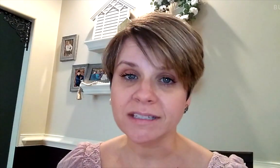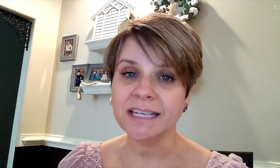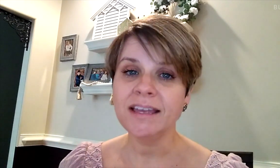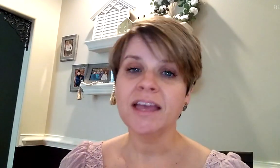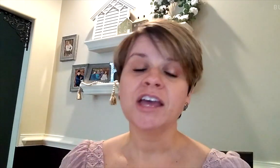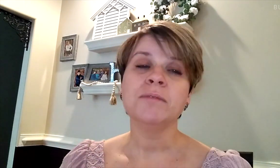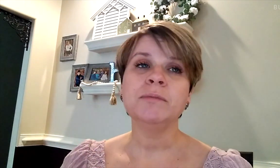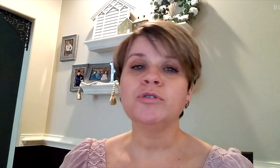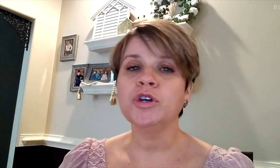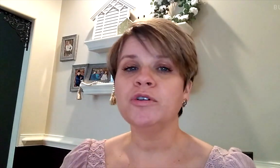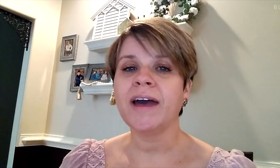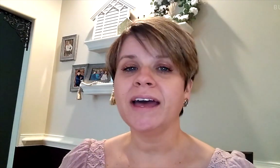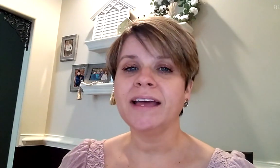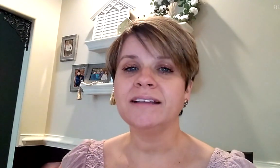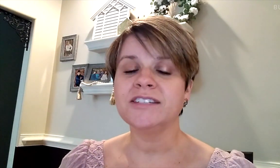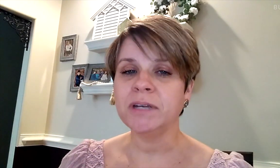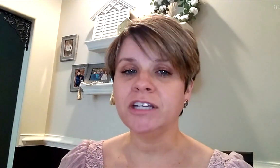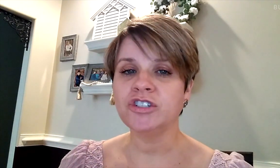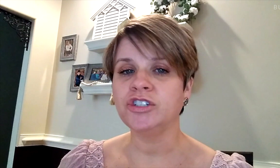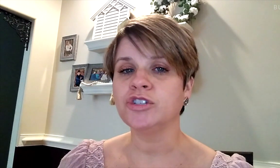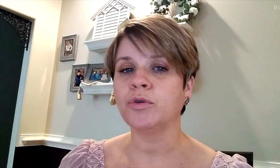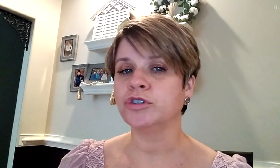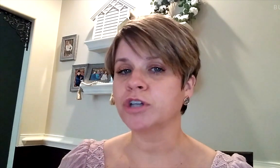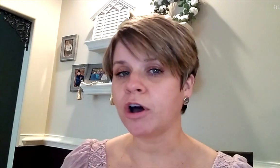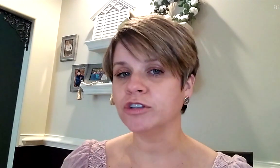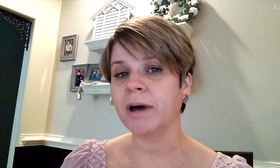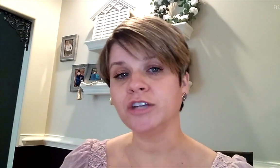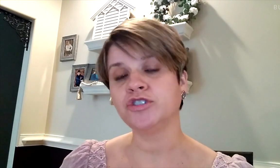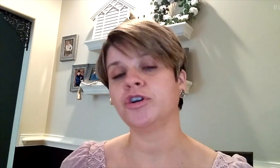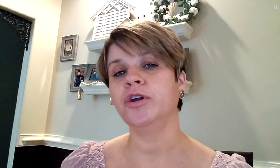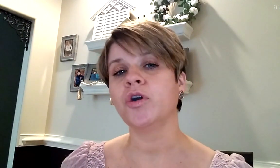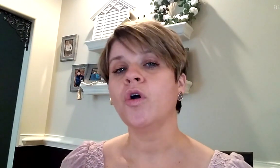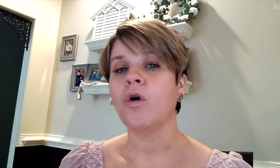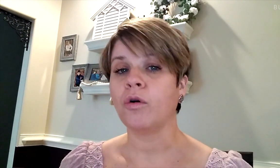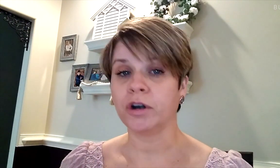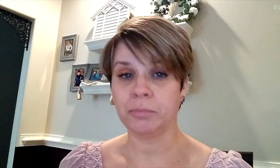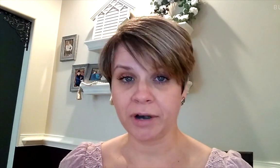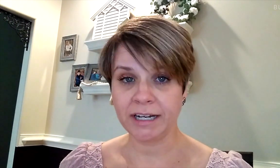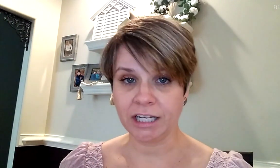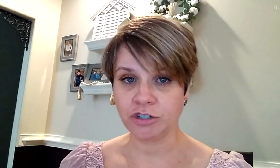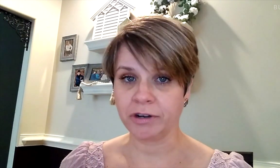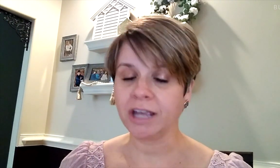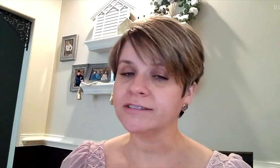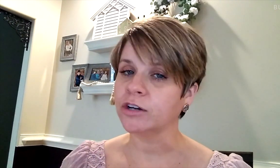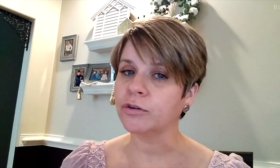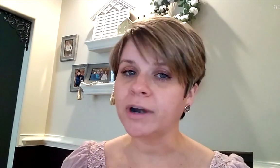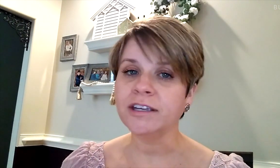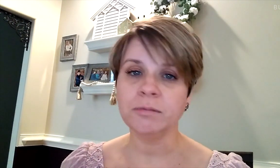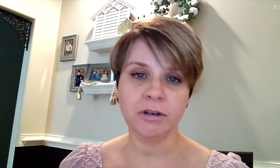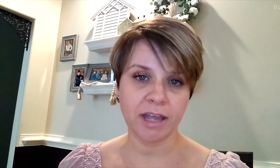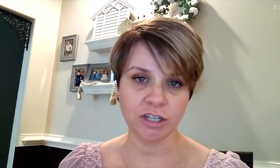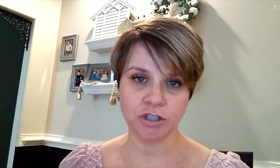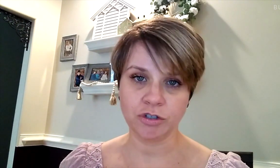palsy, people who have had speech disorders caused by a stroke or a brain injury. It's a great communication